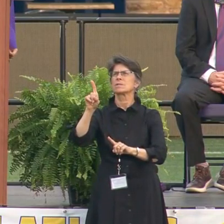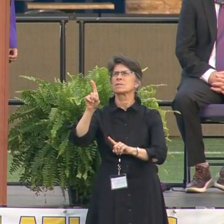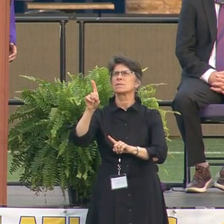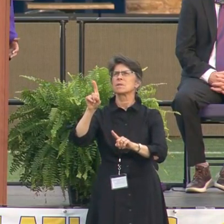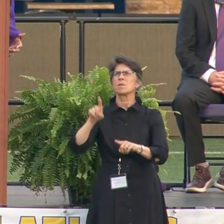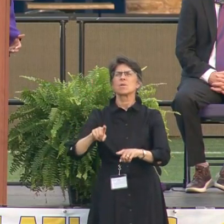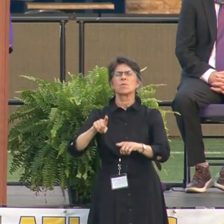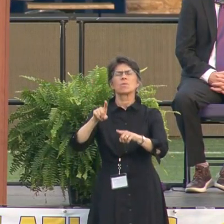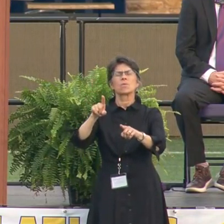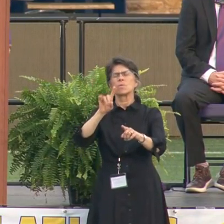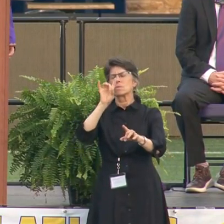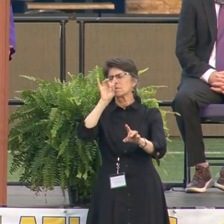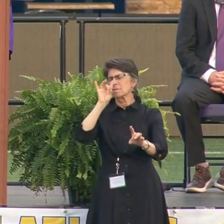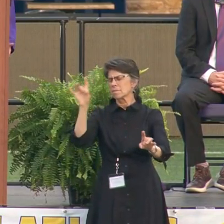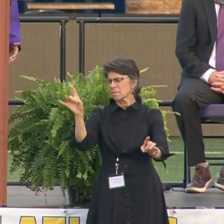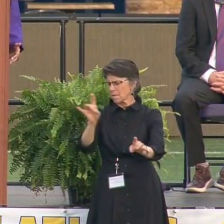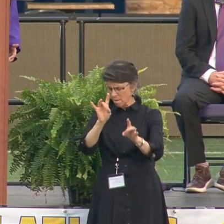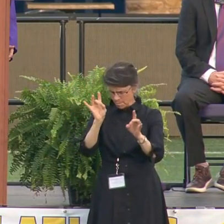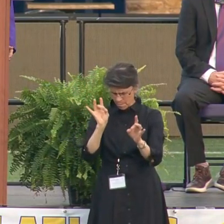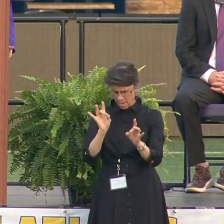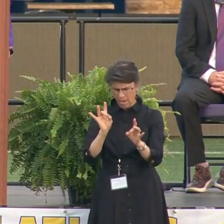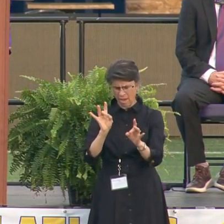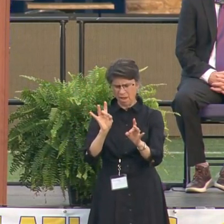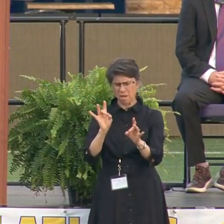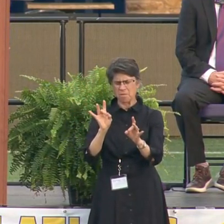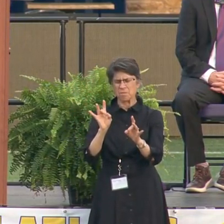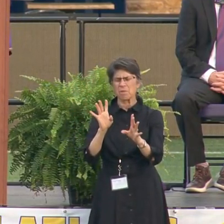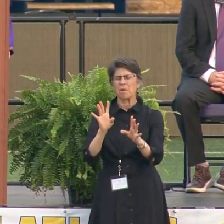stars through the